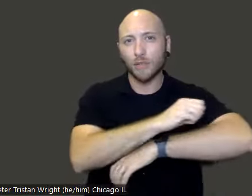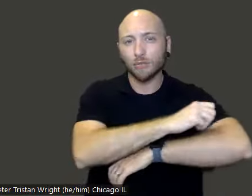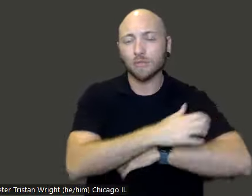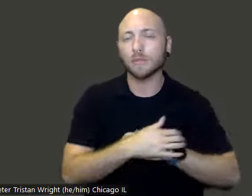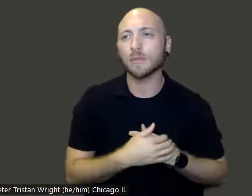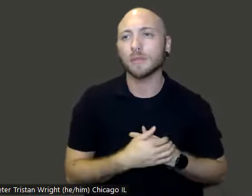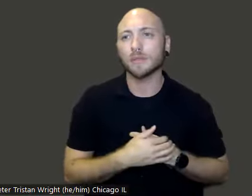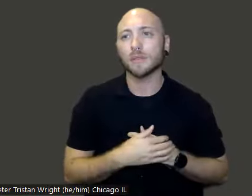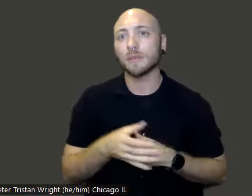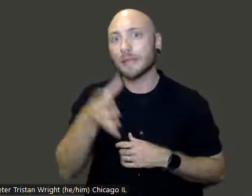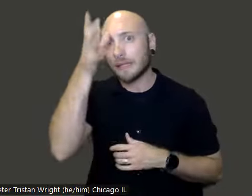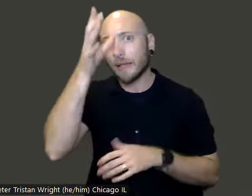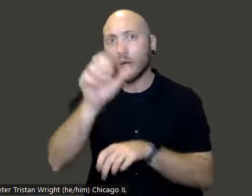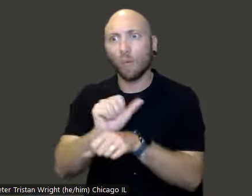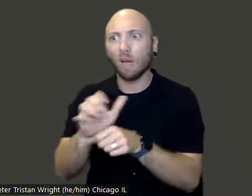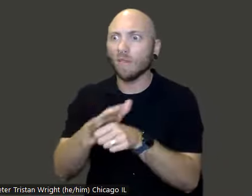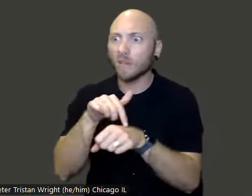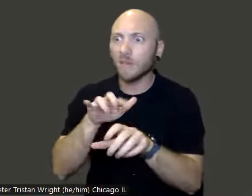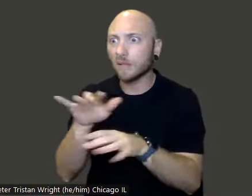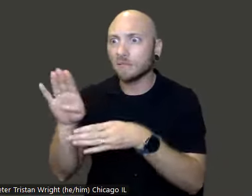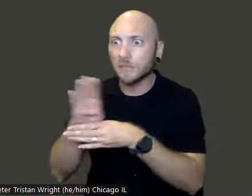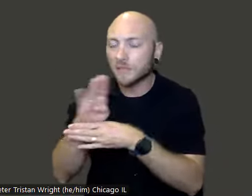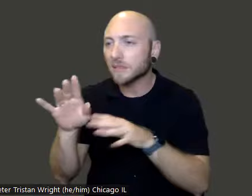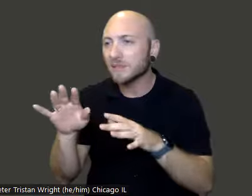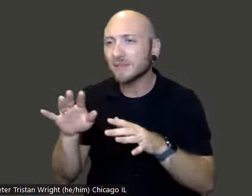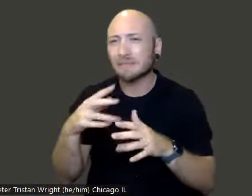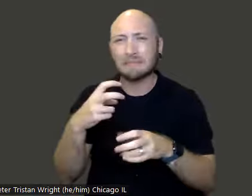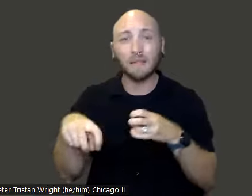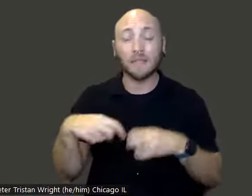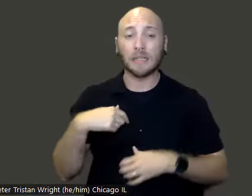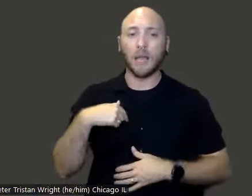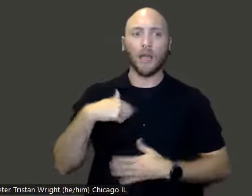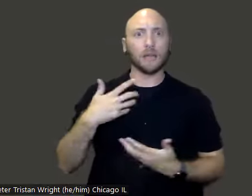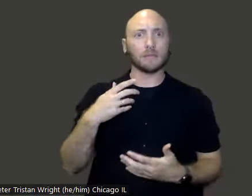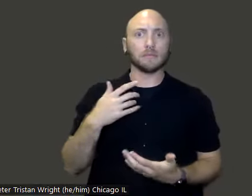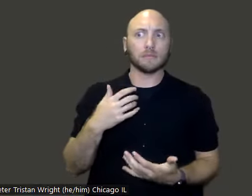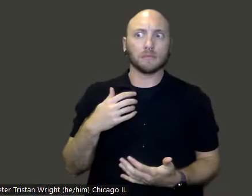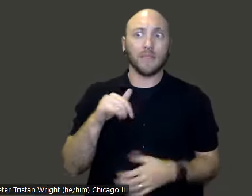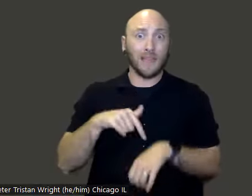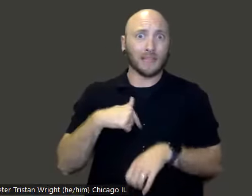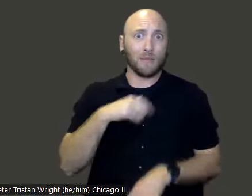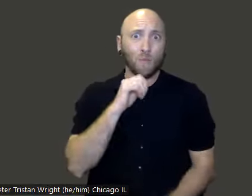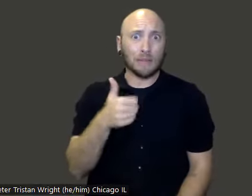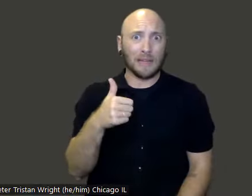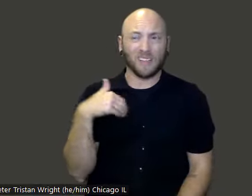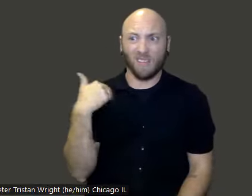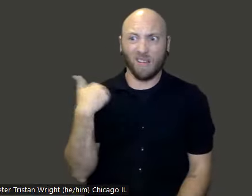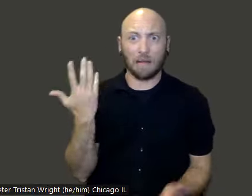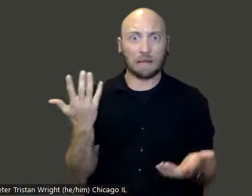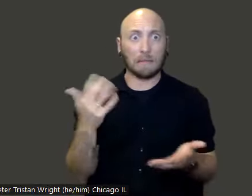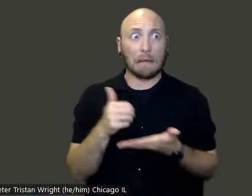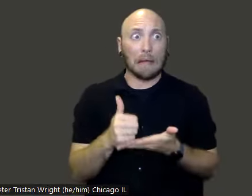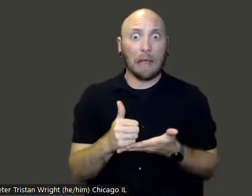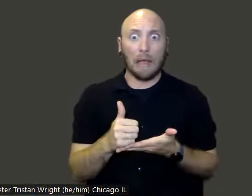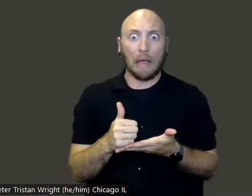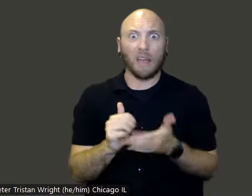It was really hard on our family, and being so young, I couldn't really help that much at all.